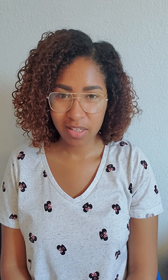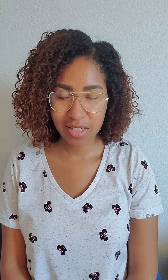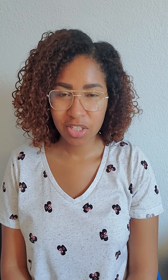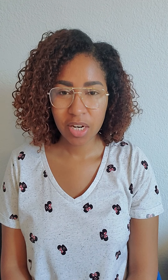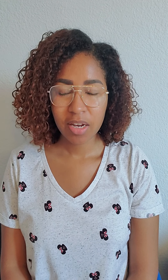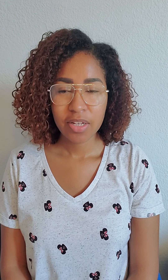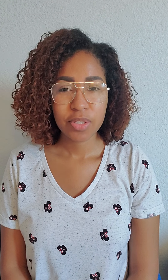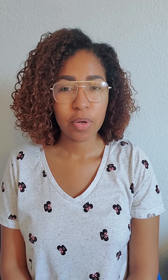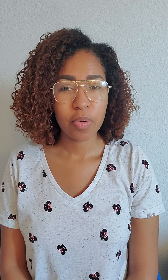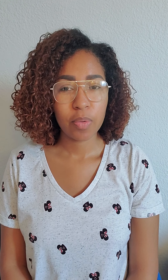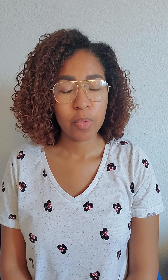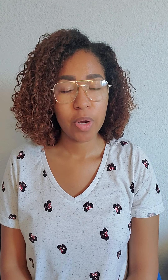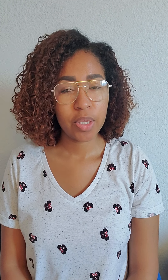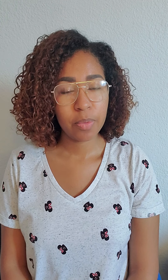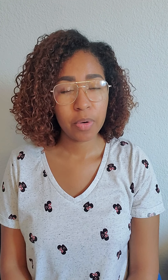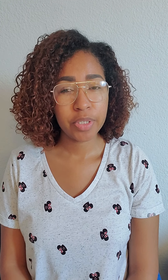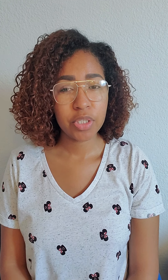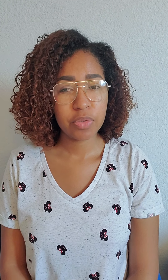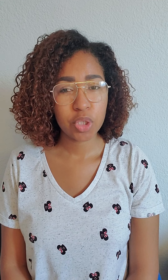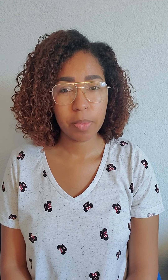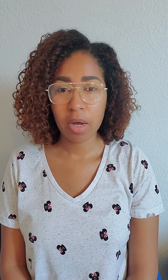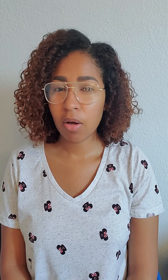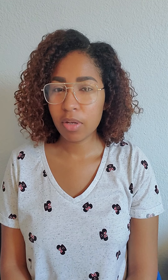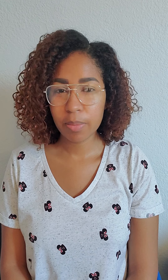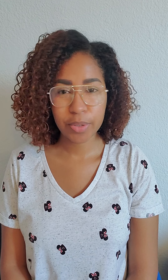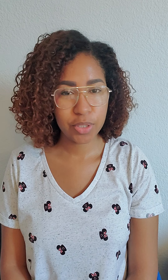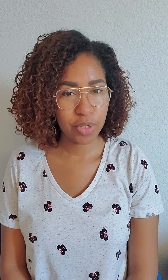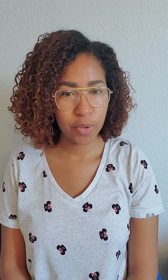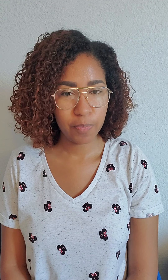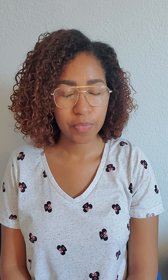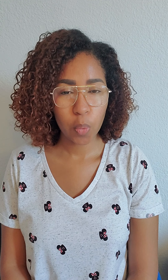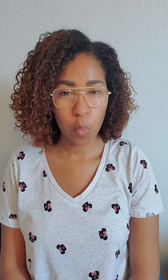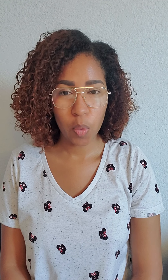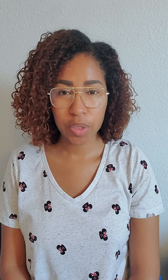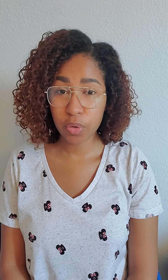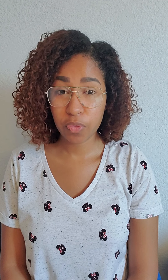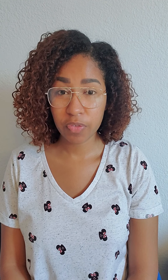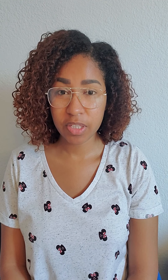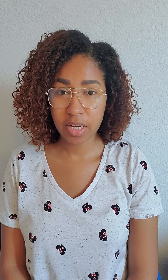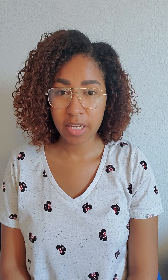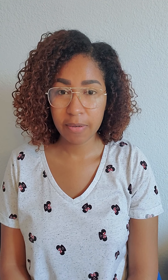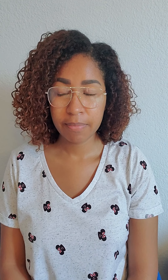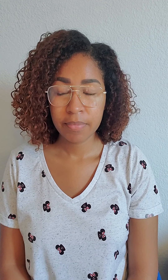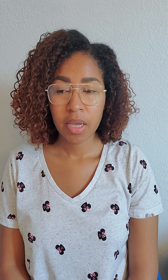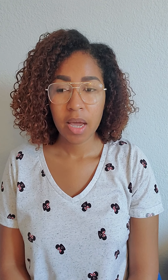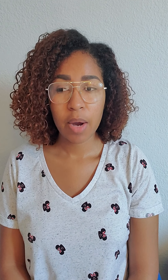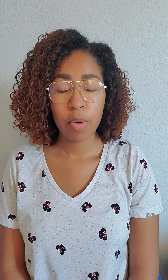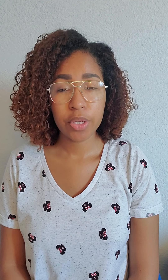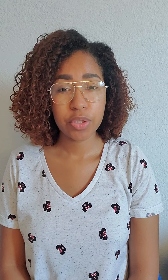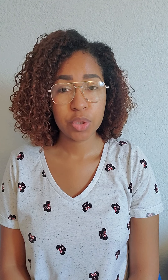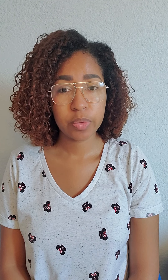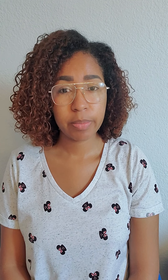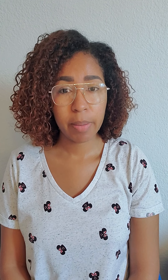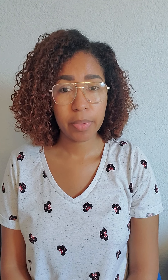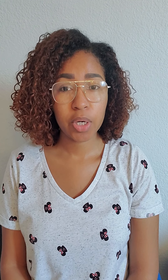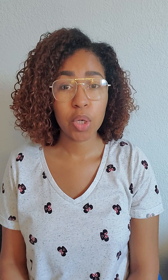challenge. So what you are going to do is show me all the numbers you know, 1 through 59. I want you to remember